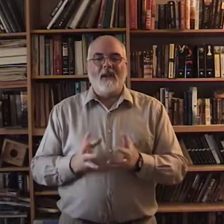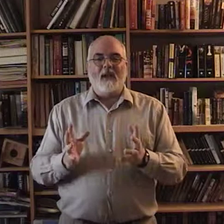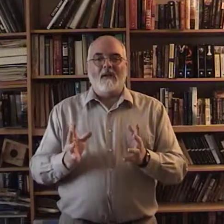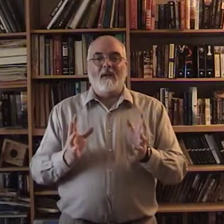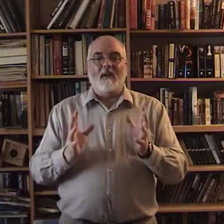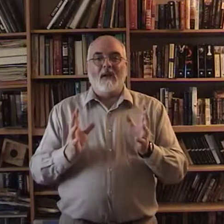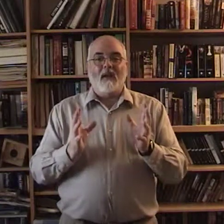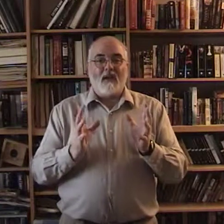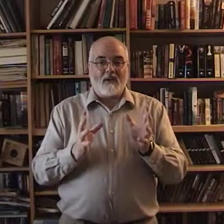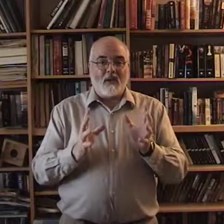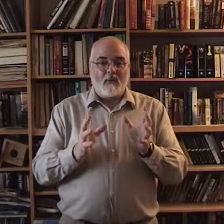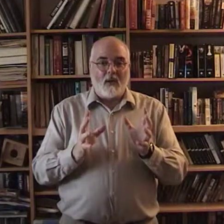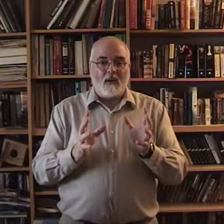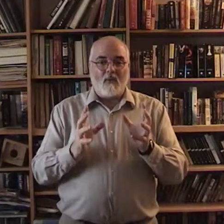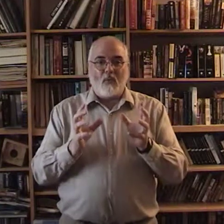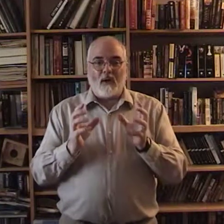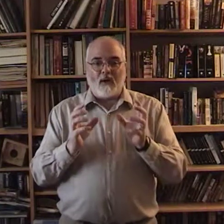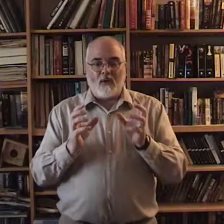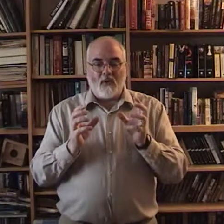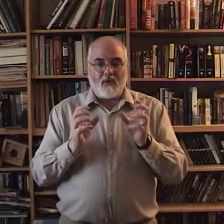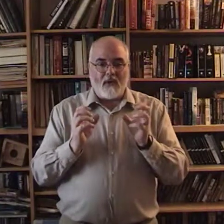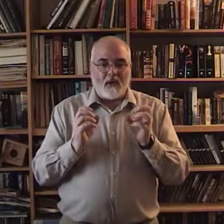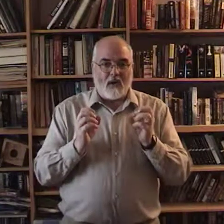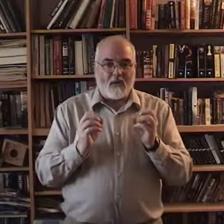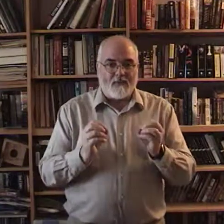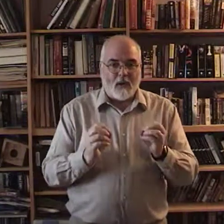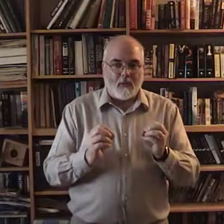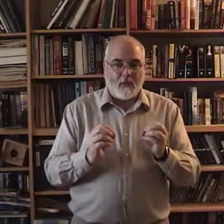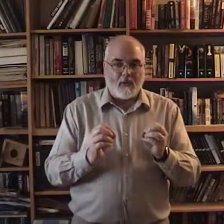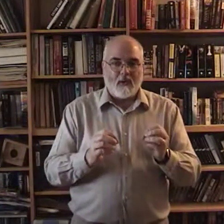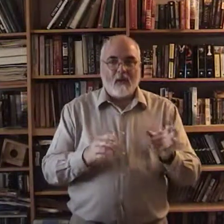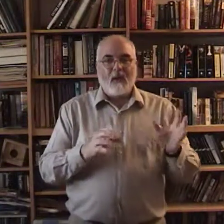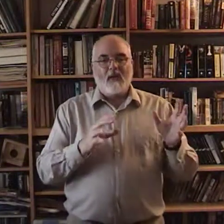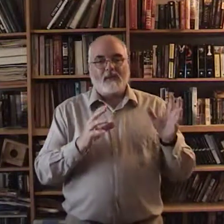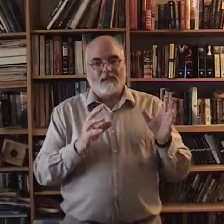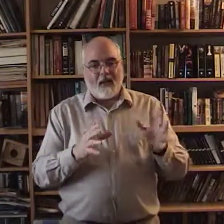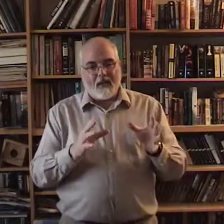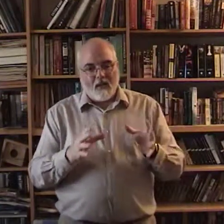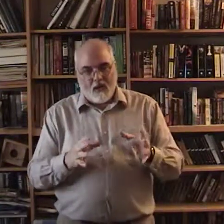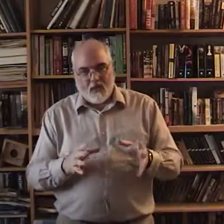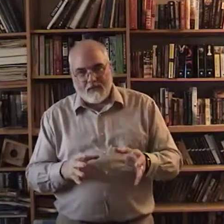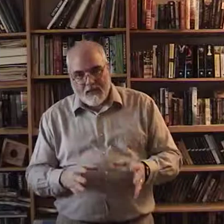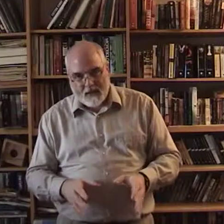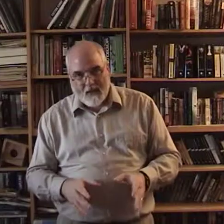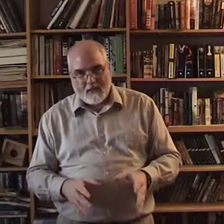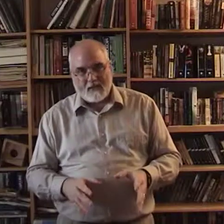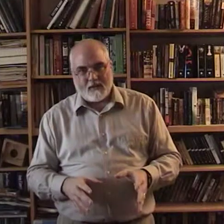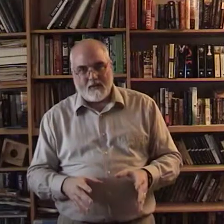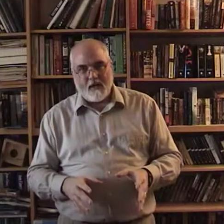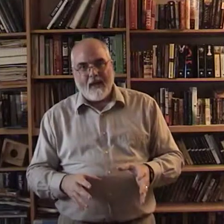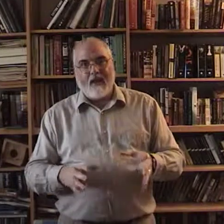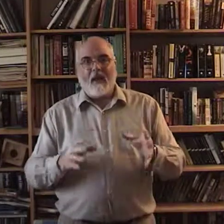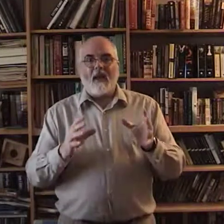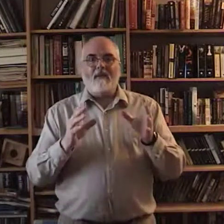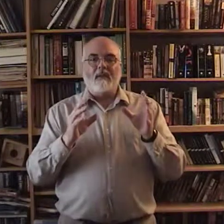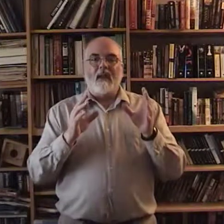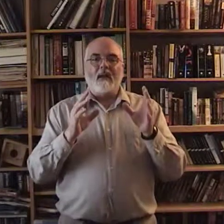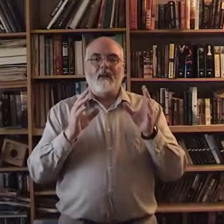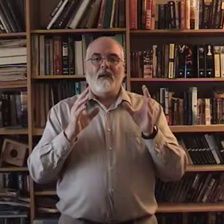Anyway, get to the point where you feel comfortable signing all of these signs and that